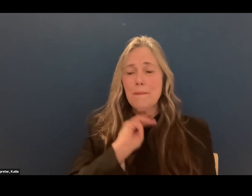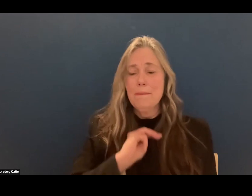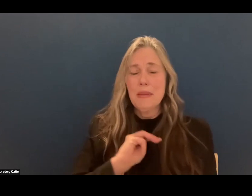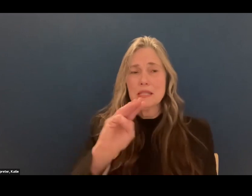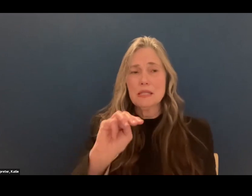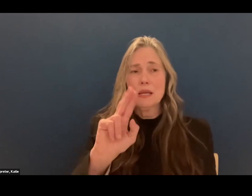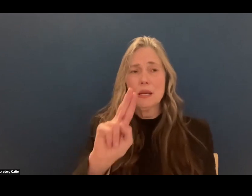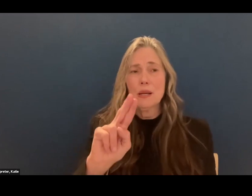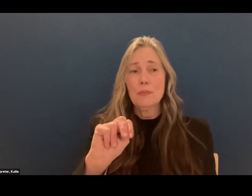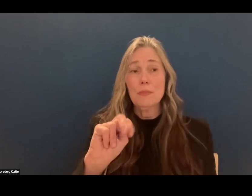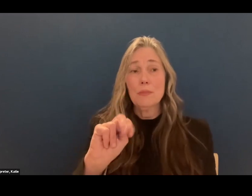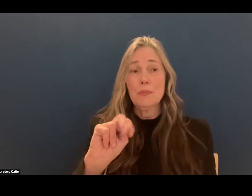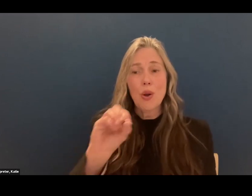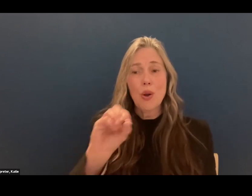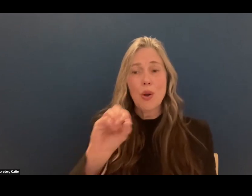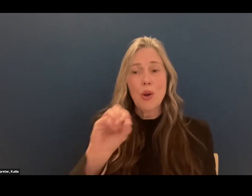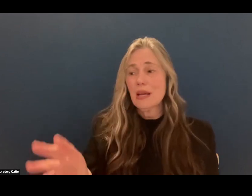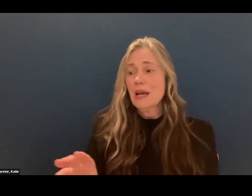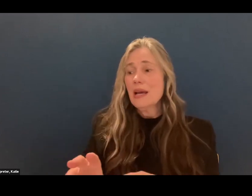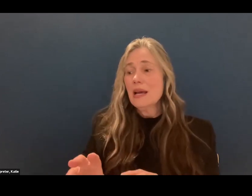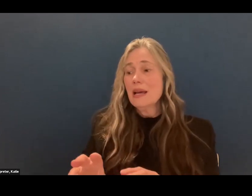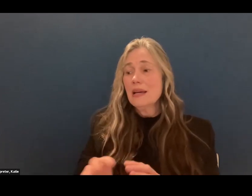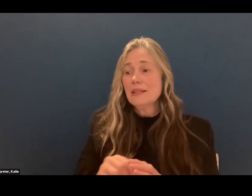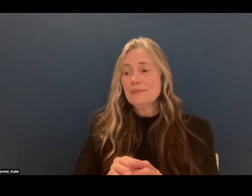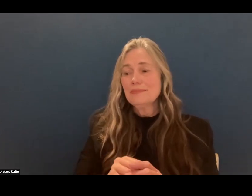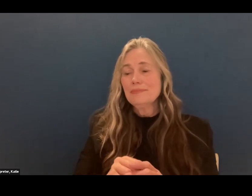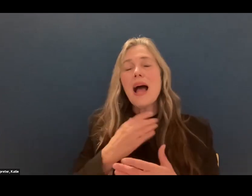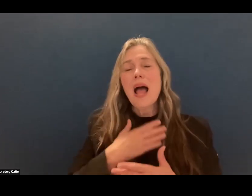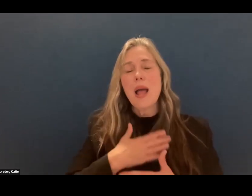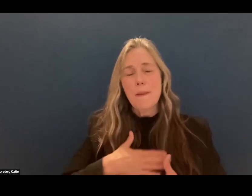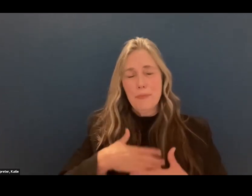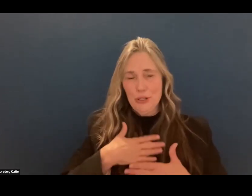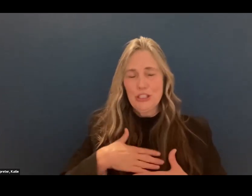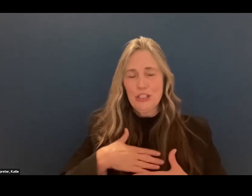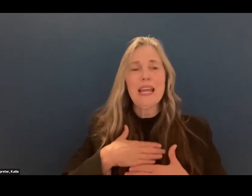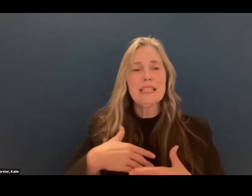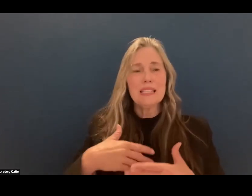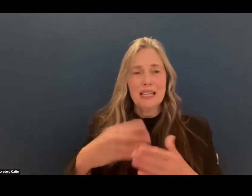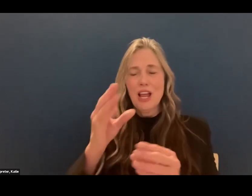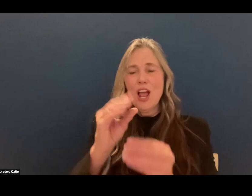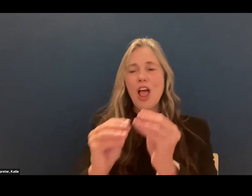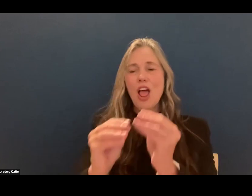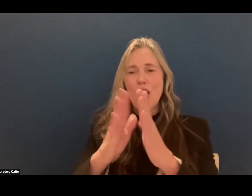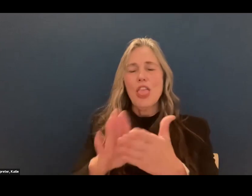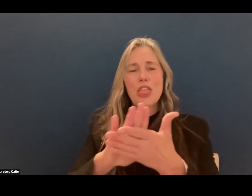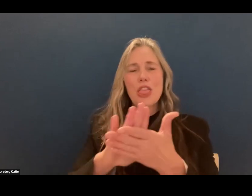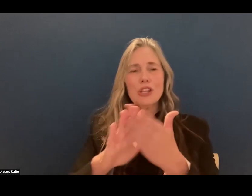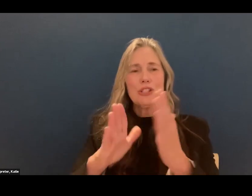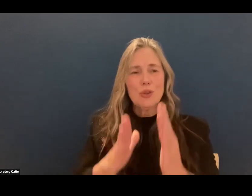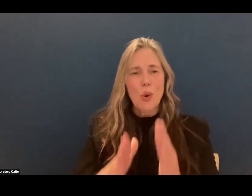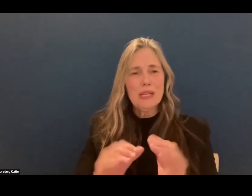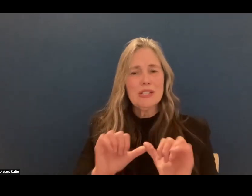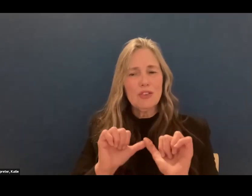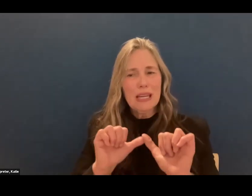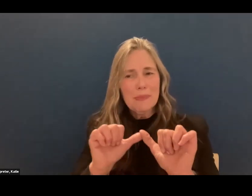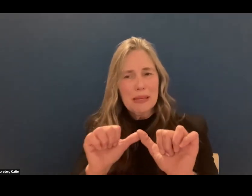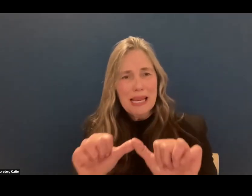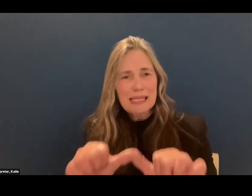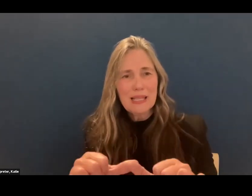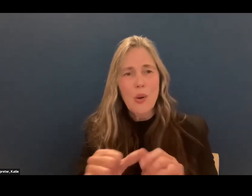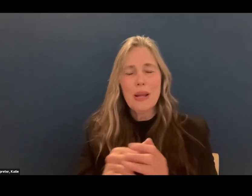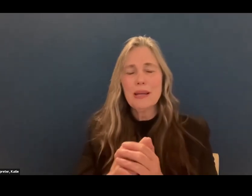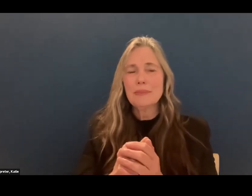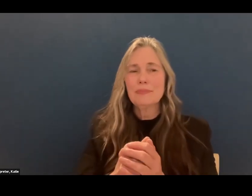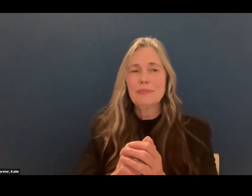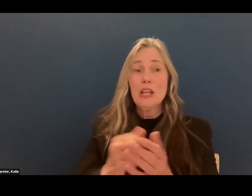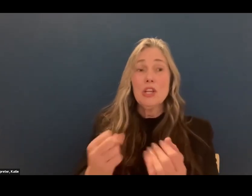Yes, I would also like to add to the appreciation to our custodians for keeping us going, the support and assistance